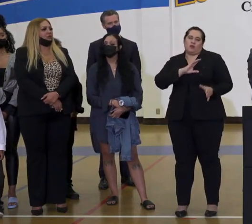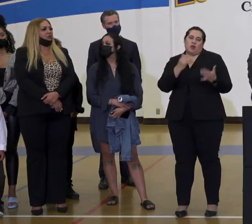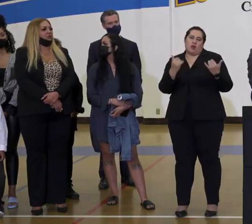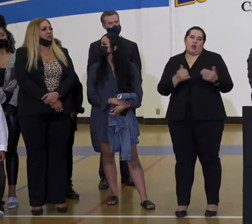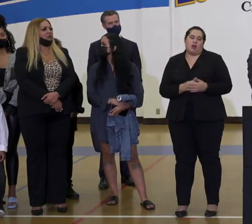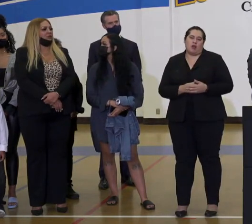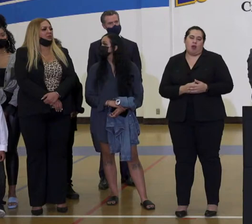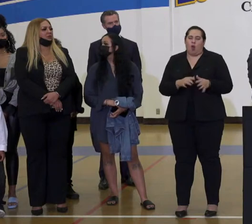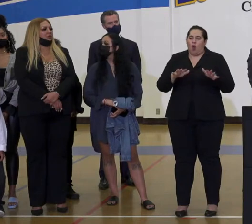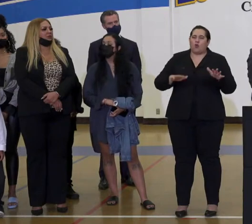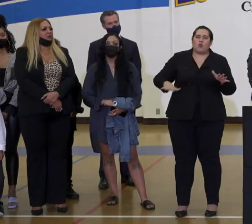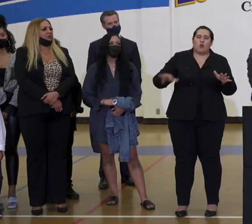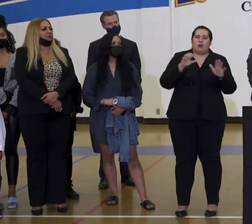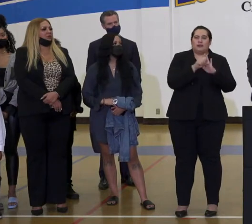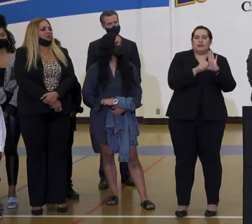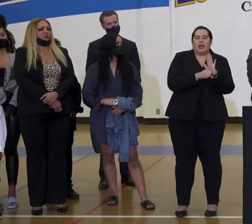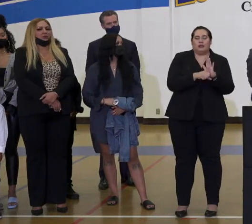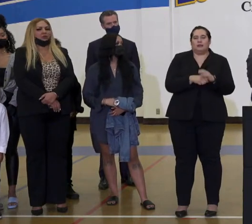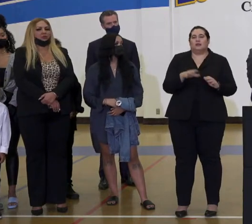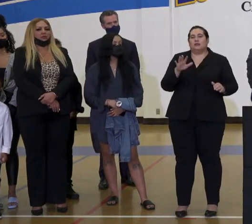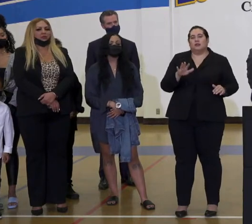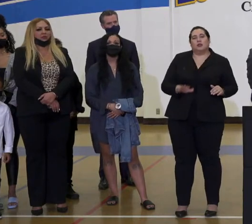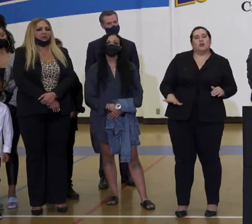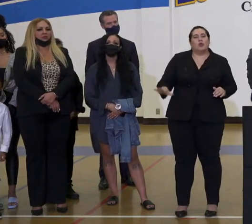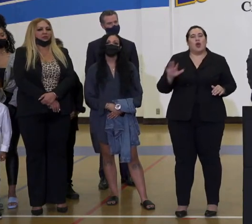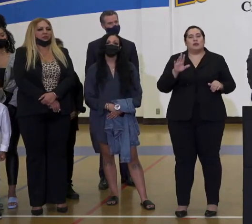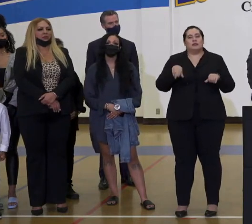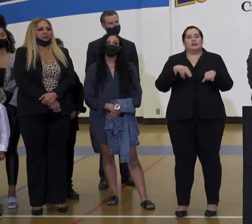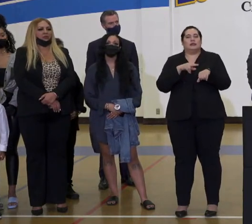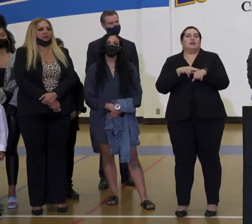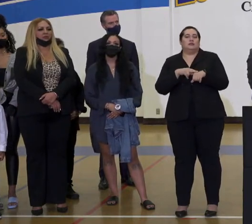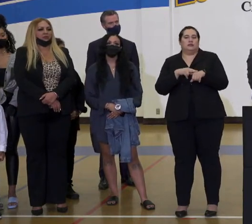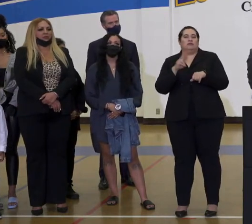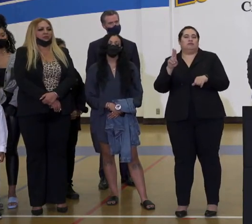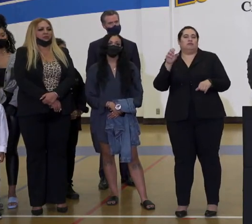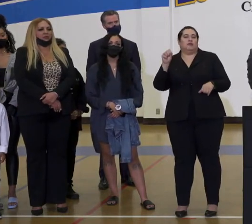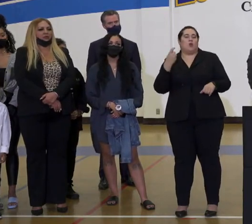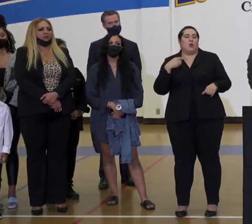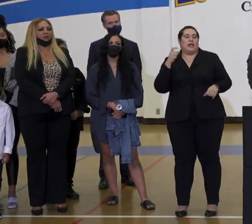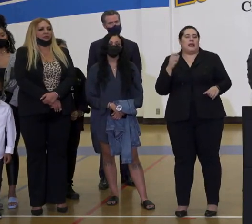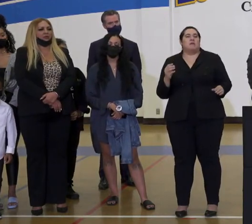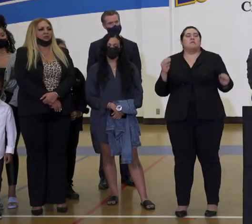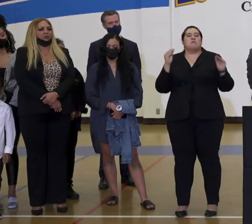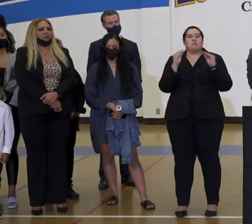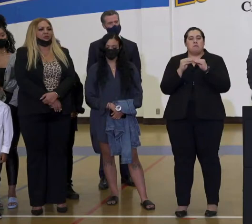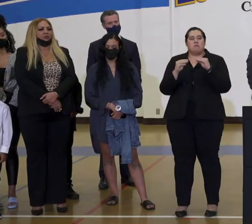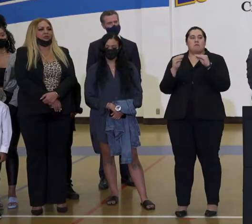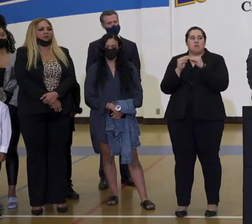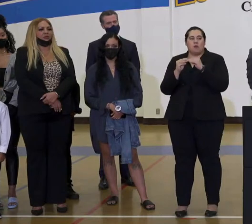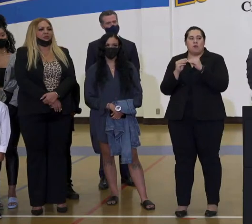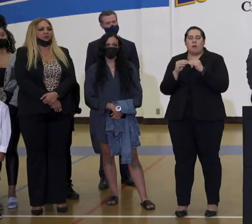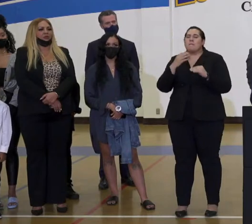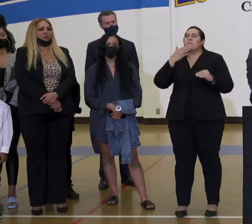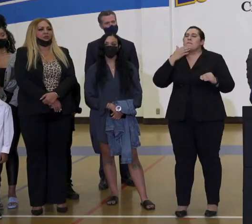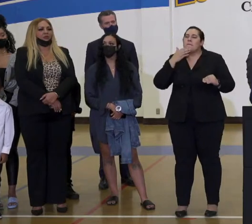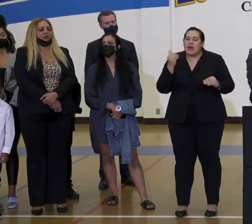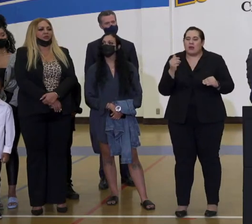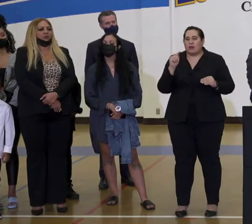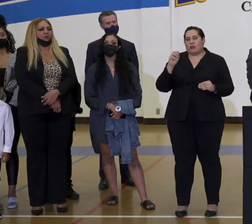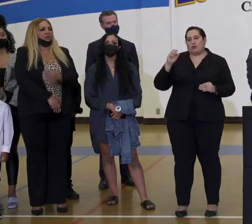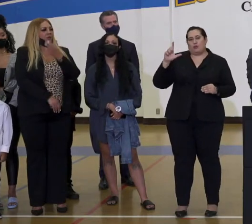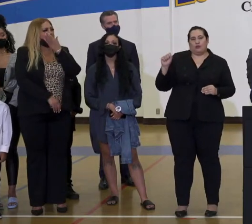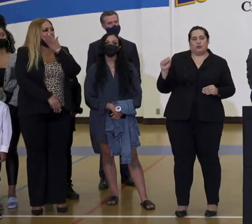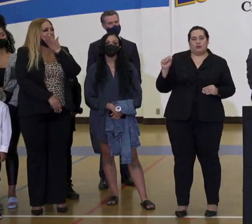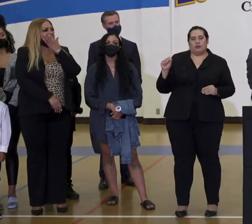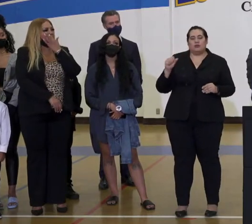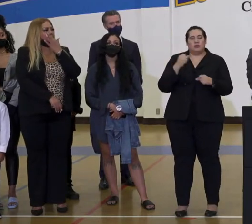now, across the state, across the nation. And we need more tools, better tools,